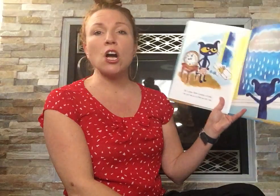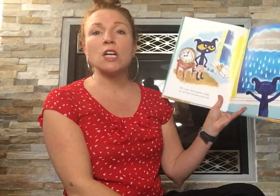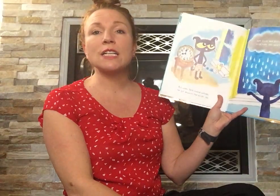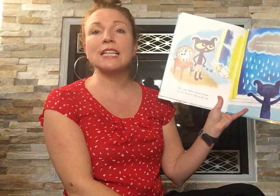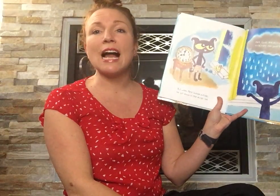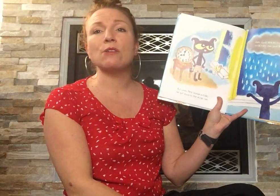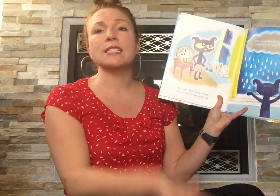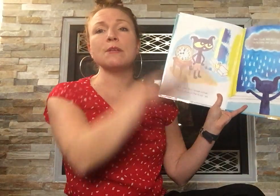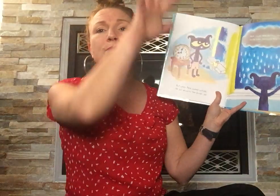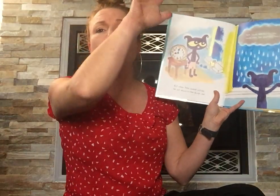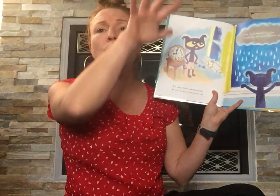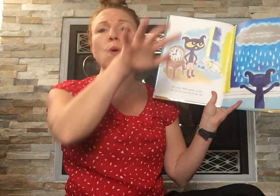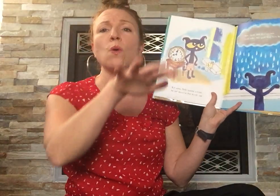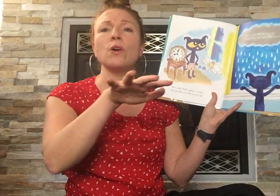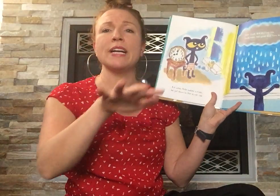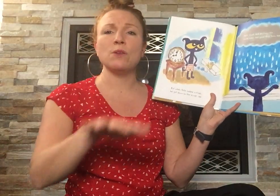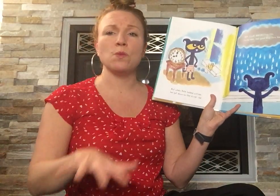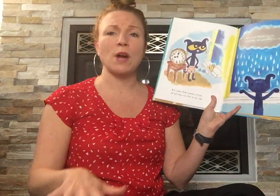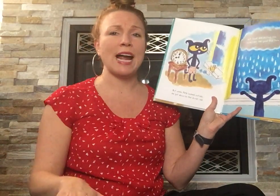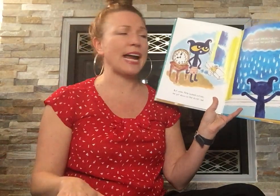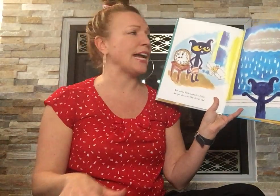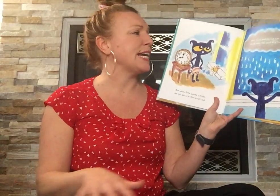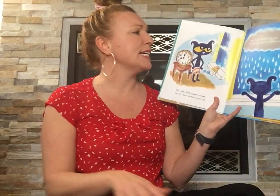Dark clouds and pouring rain